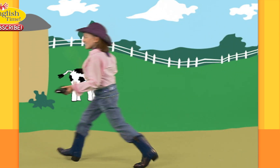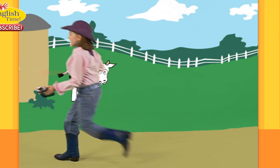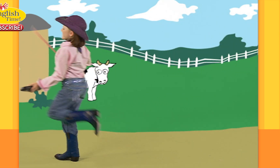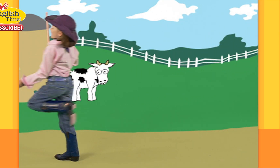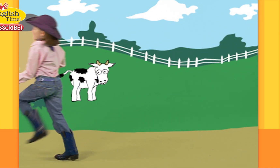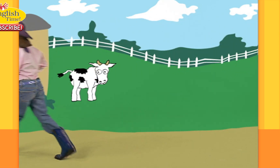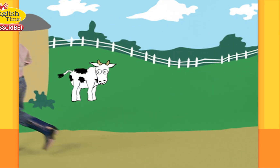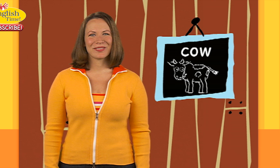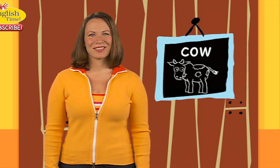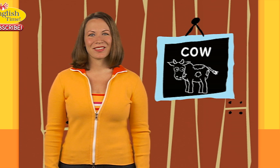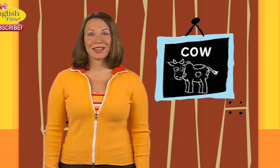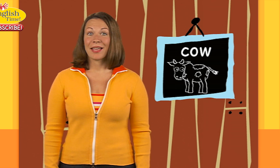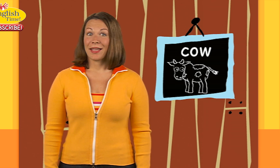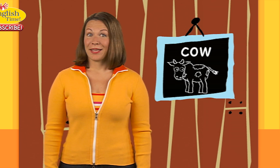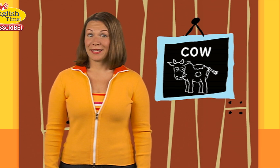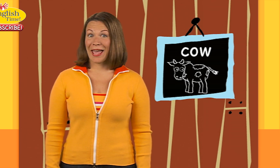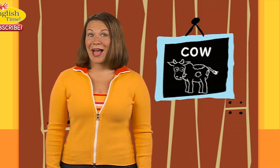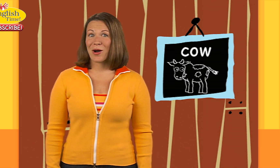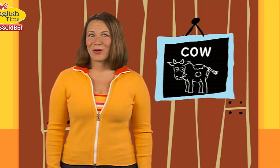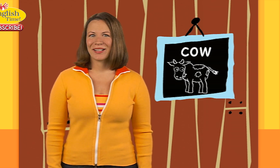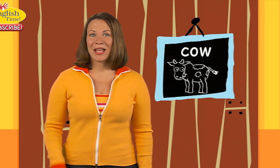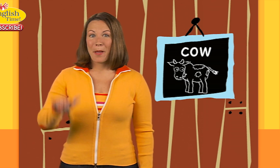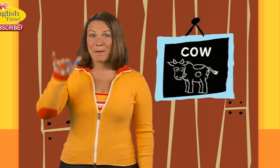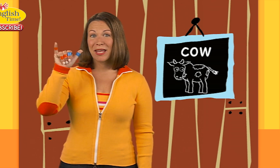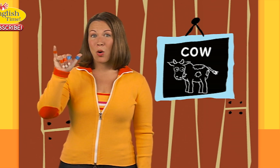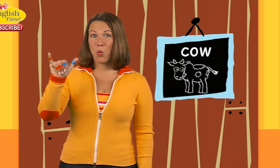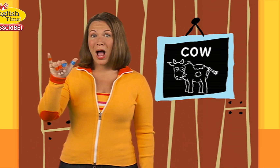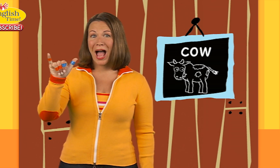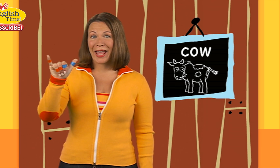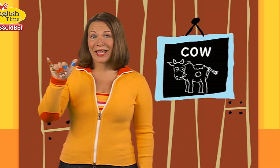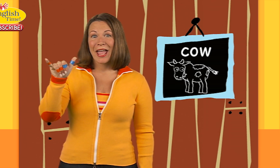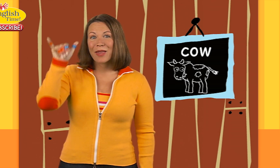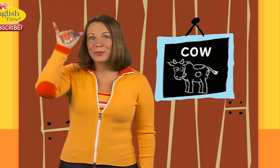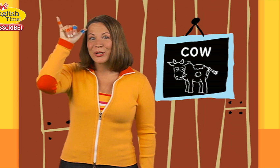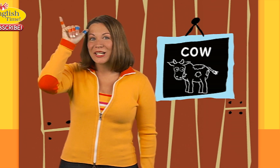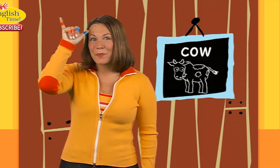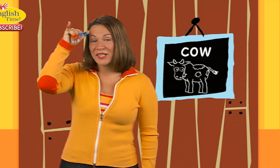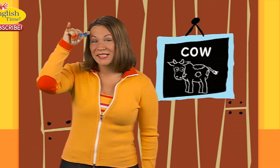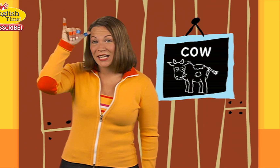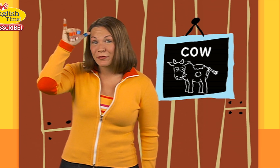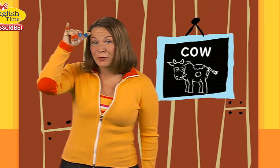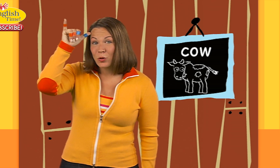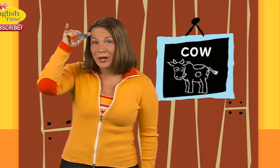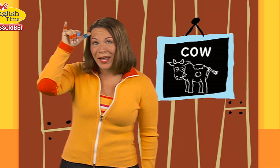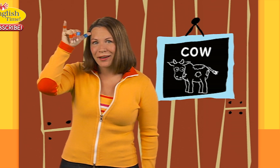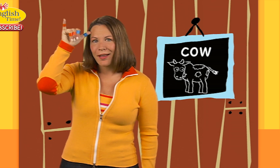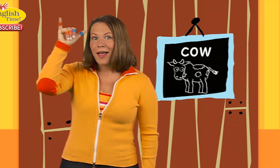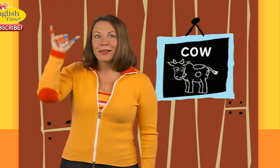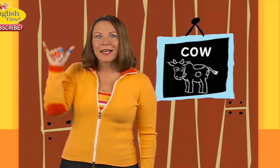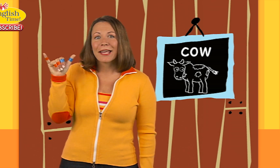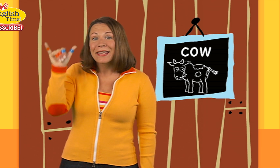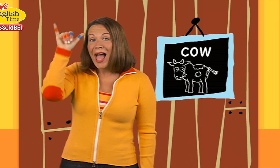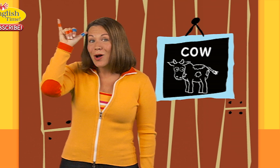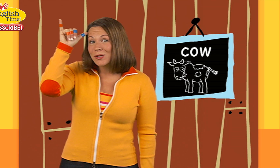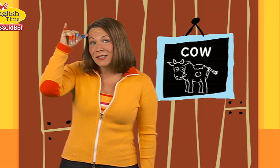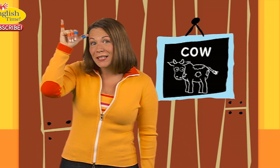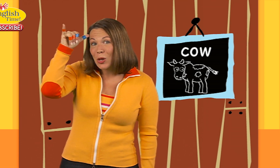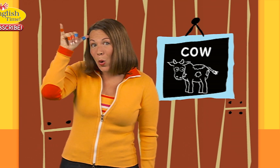Cow. Cow. Make a Y and put it up on the side of your forehead like a cow's little